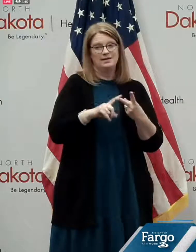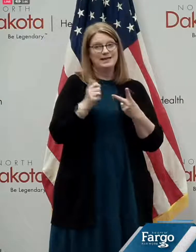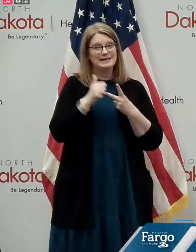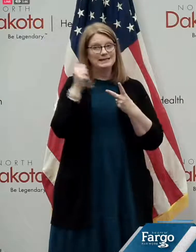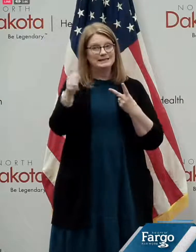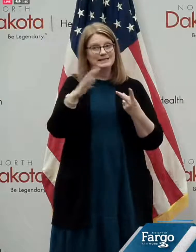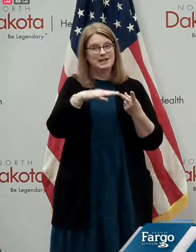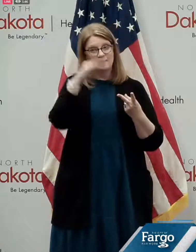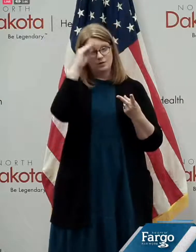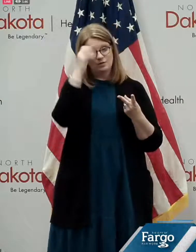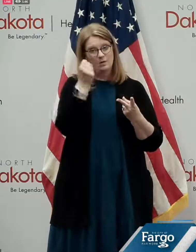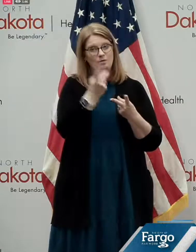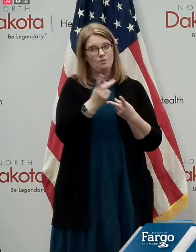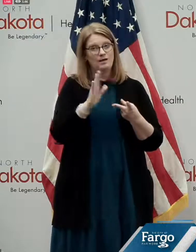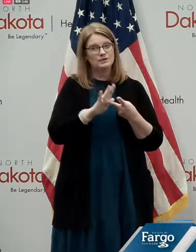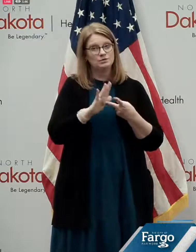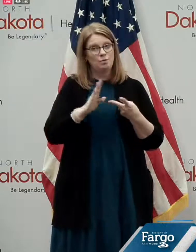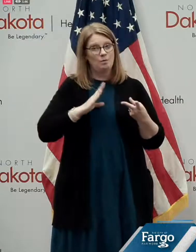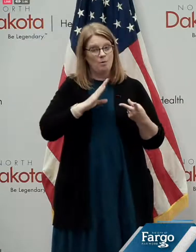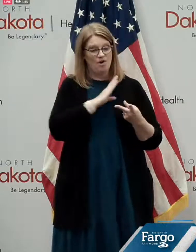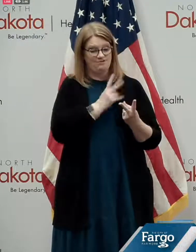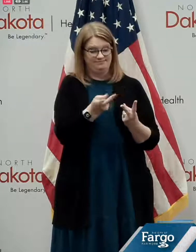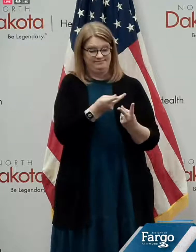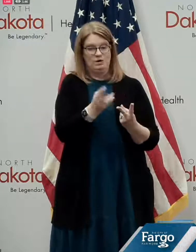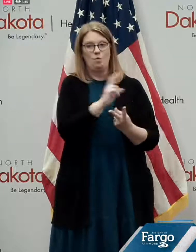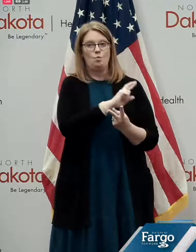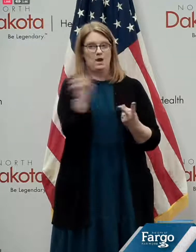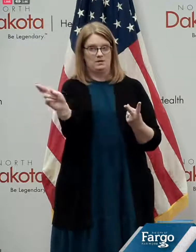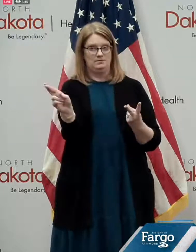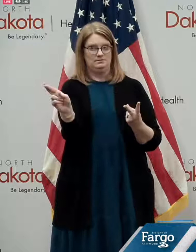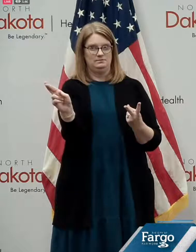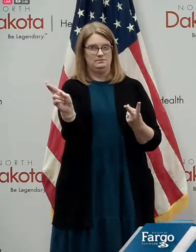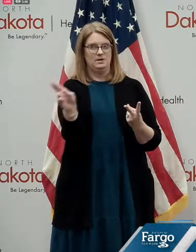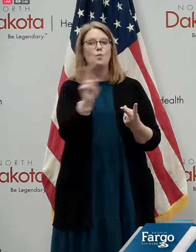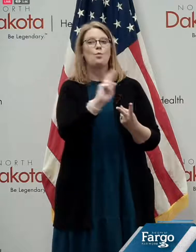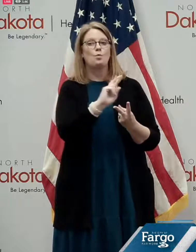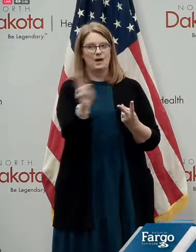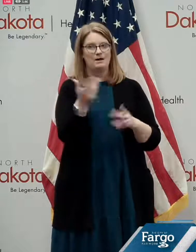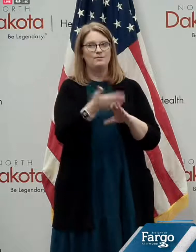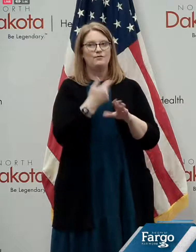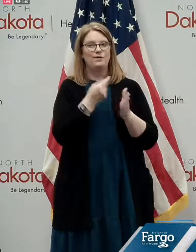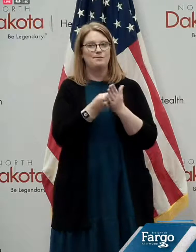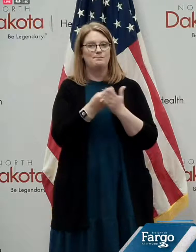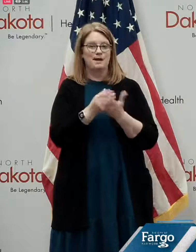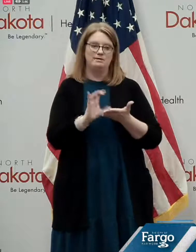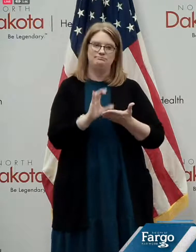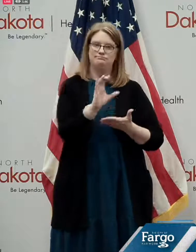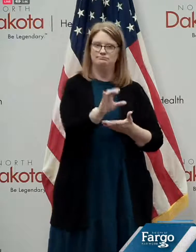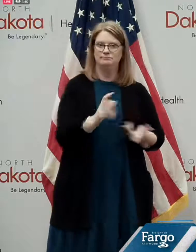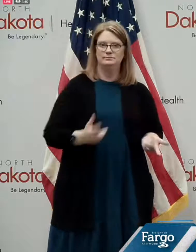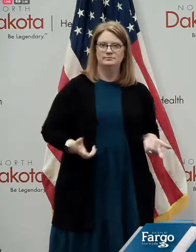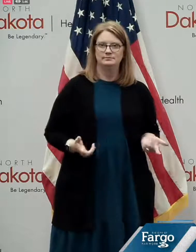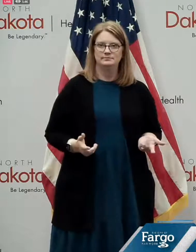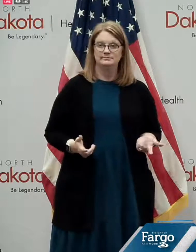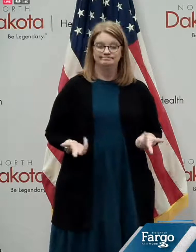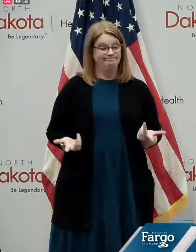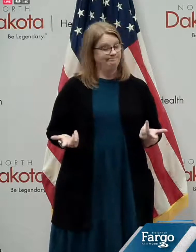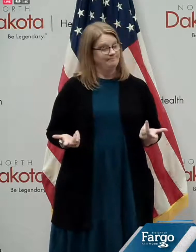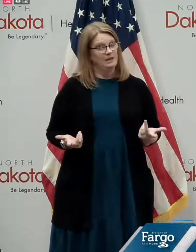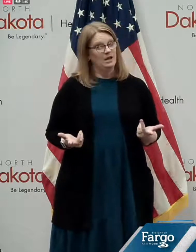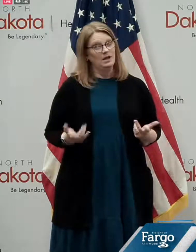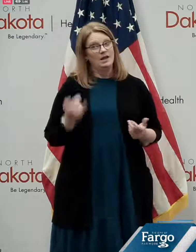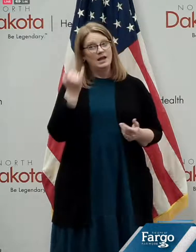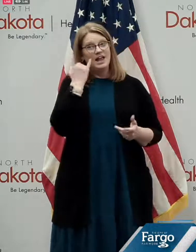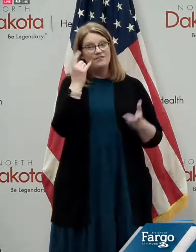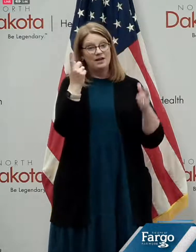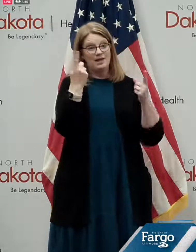learning plan approved by their school board on file with the state before they get their funding to go into this fall. And if